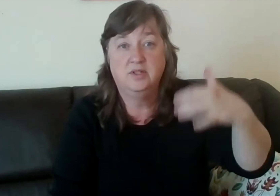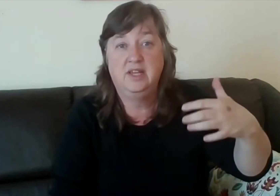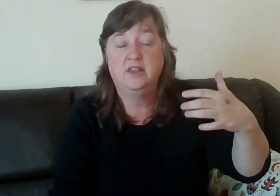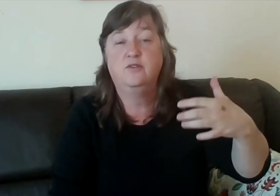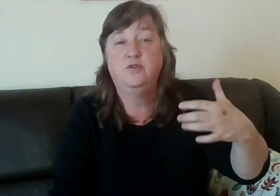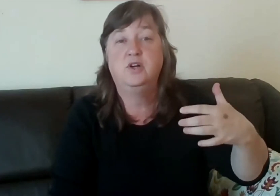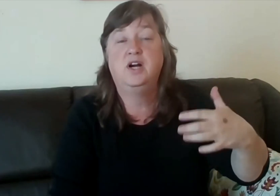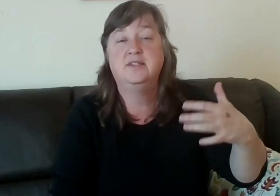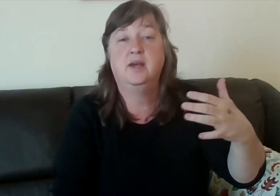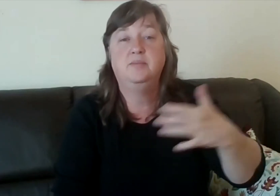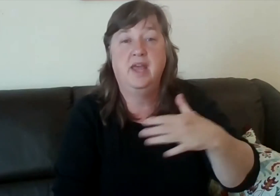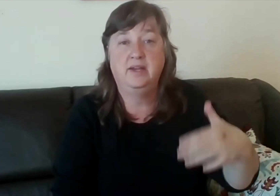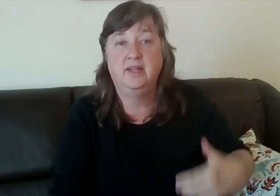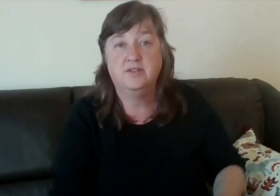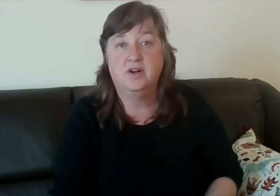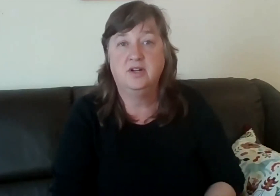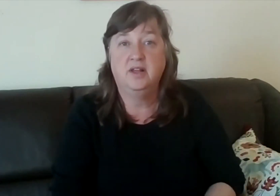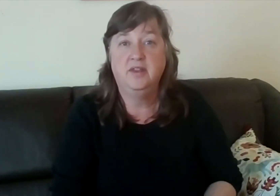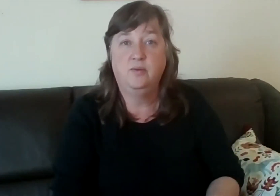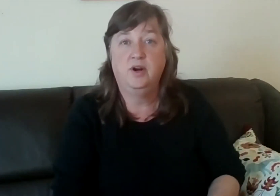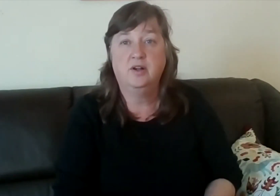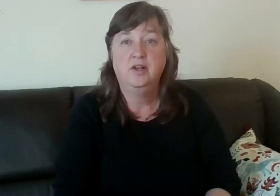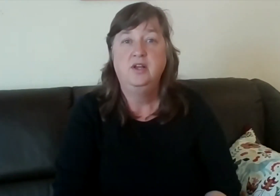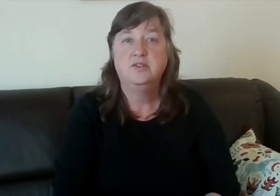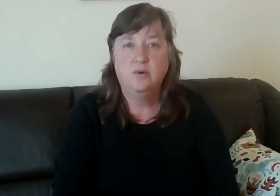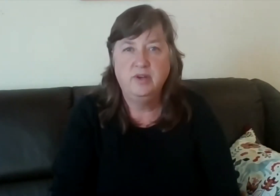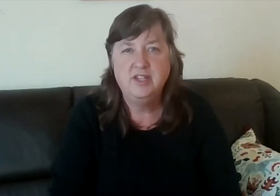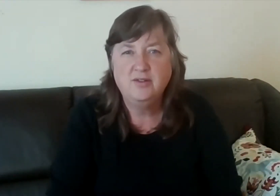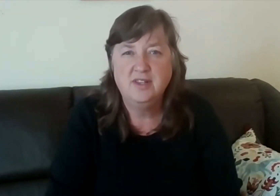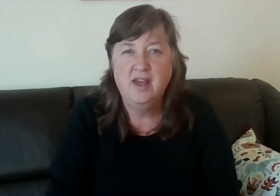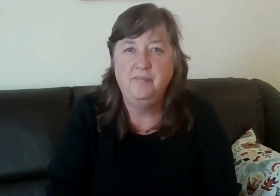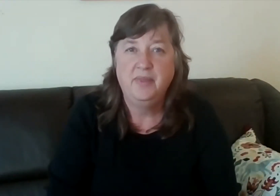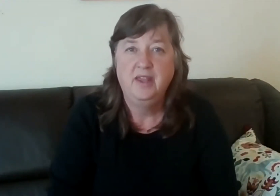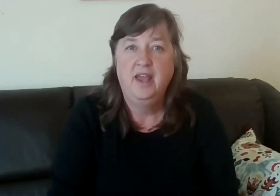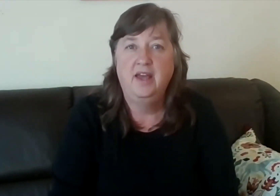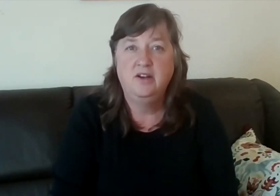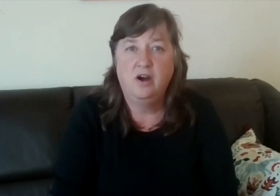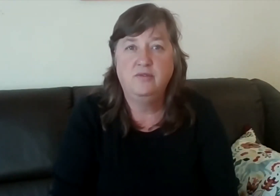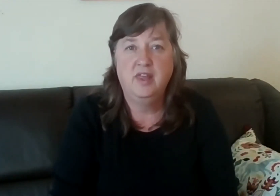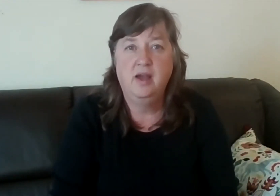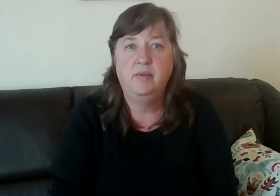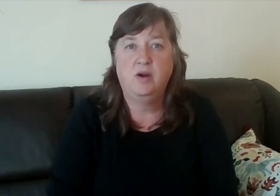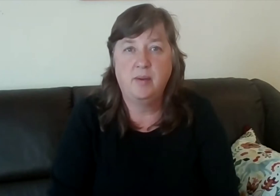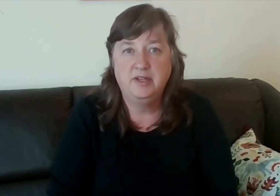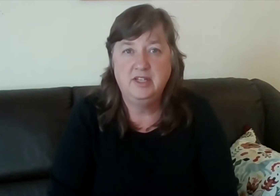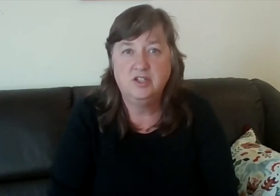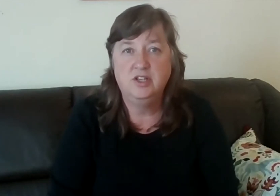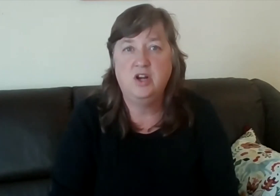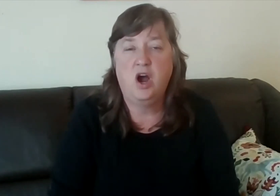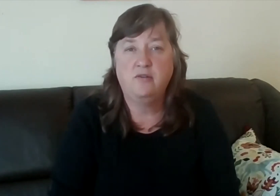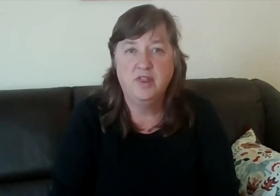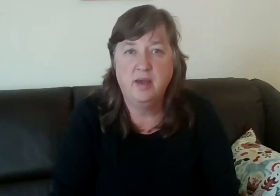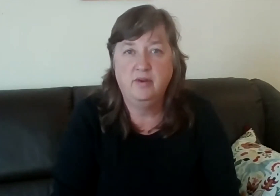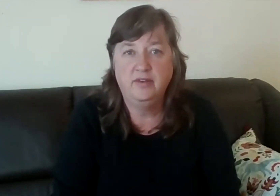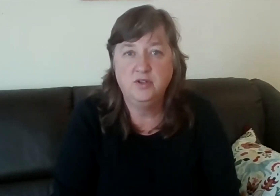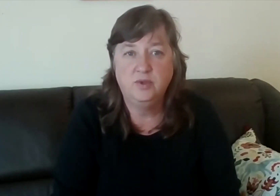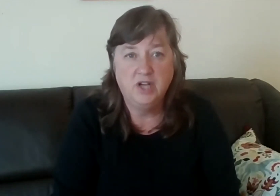get the full concept and get started on their work. So reach out to them and offer them a repetition, offer them a visual